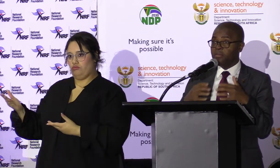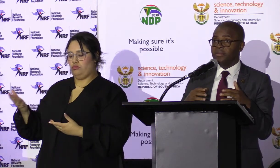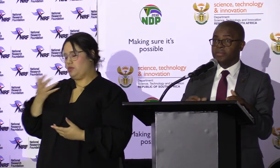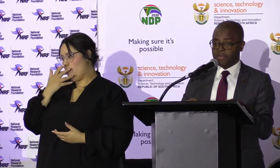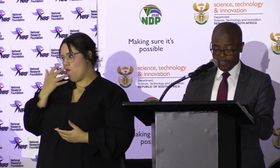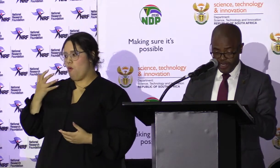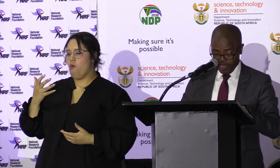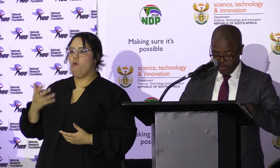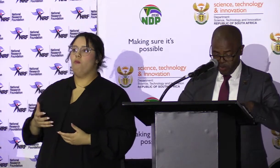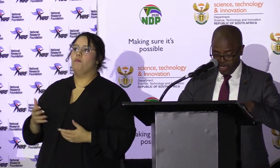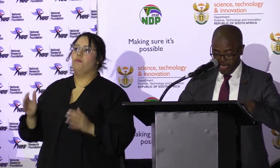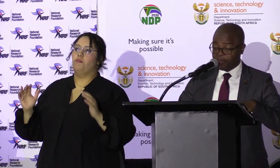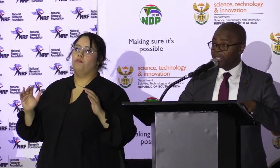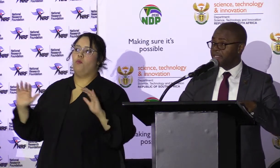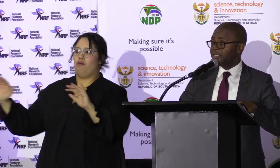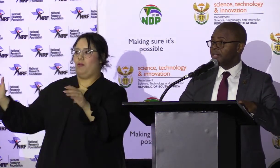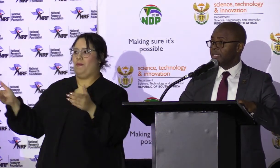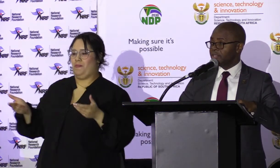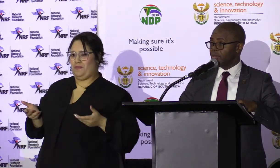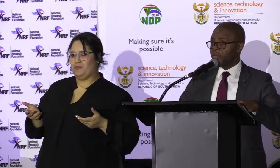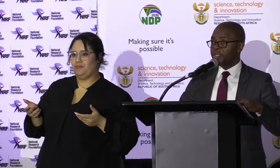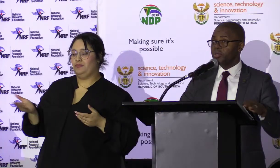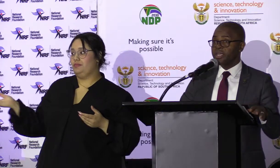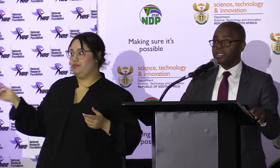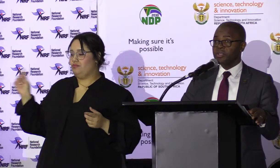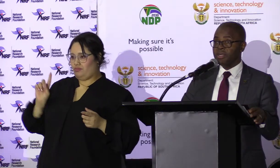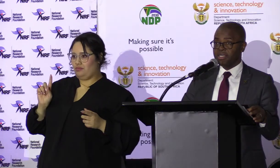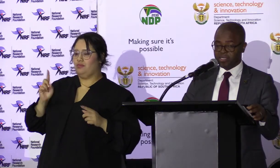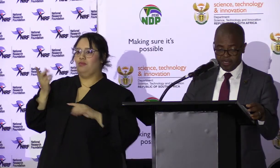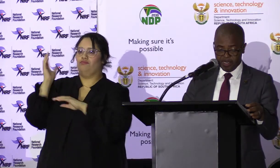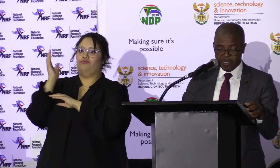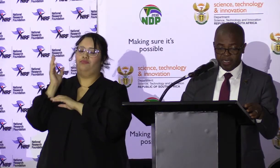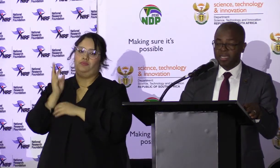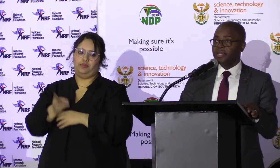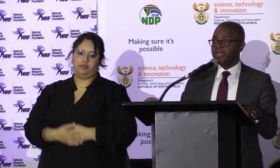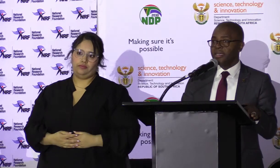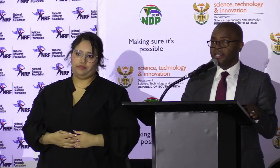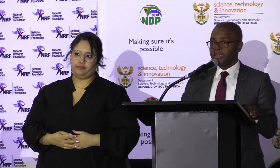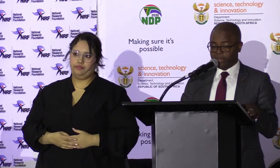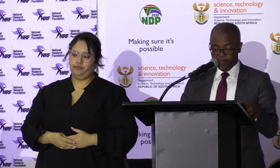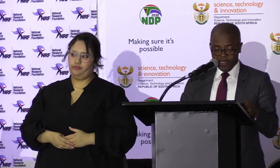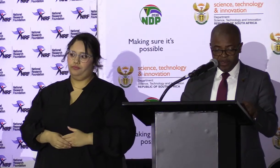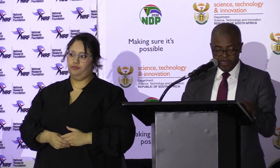very warm welcome as he's going to be talking to us.